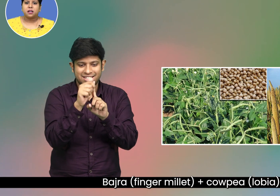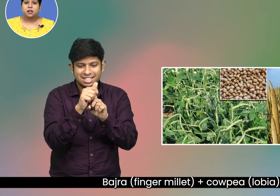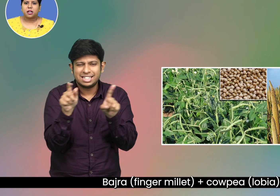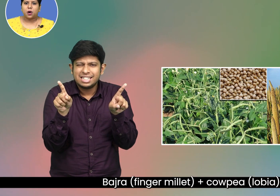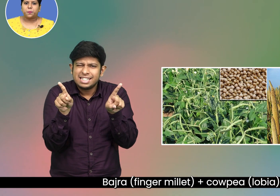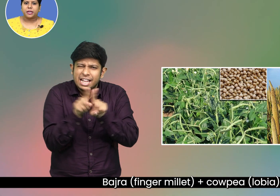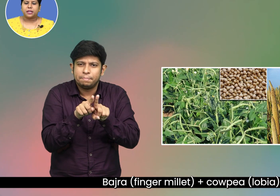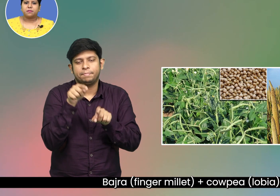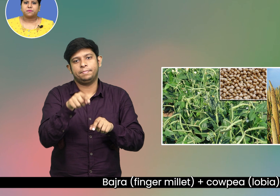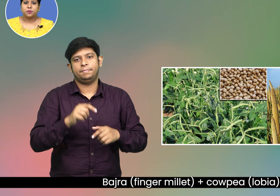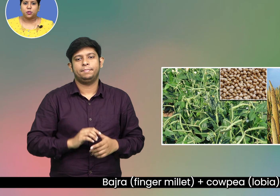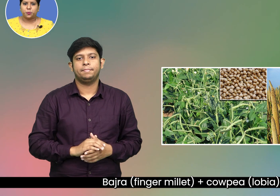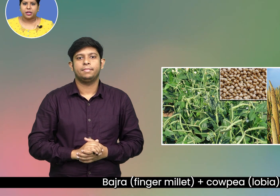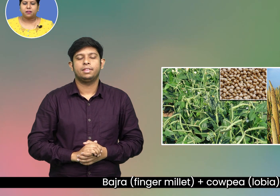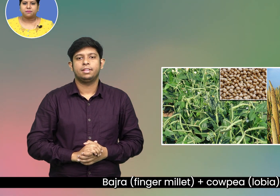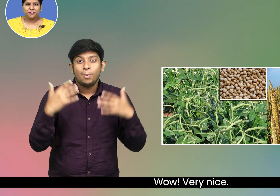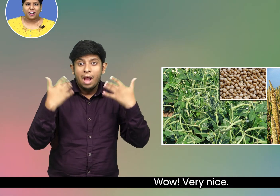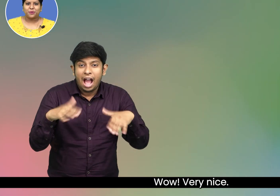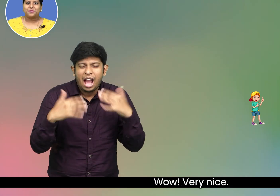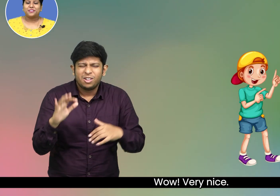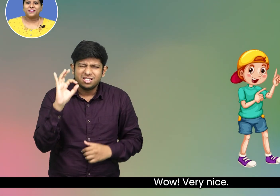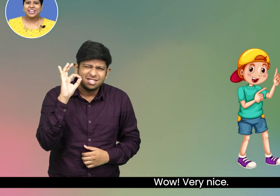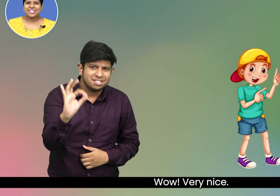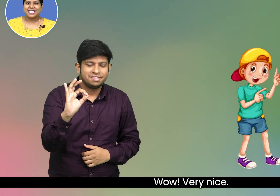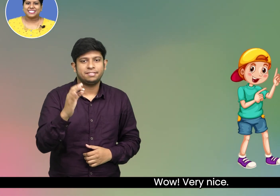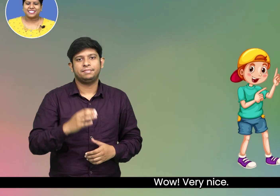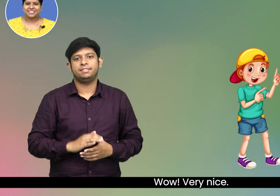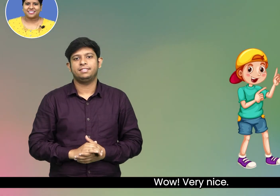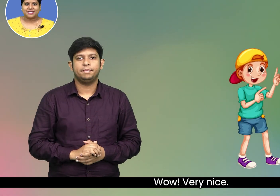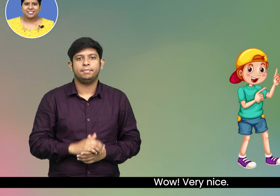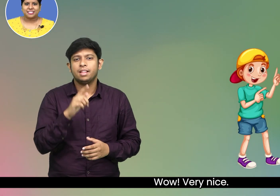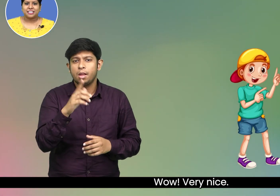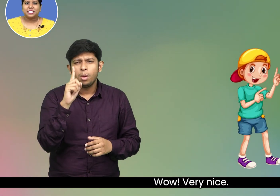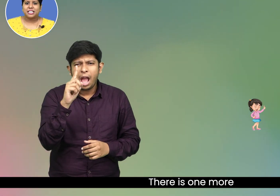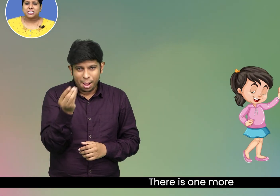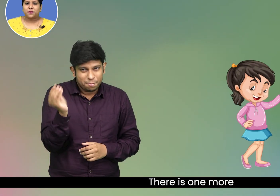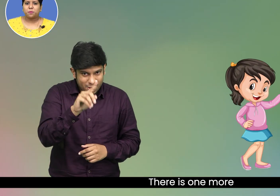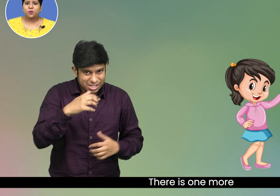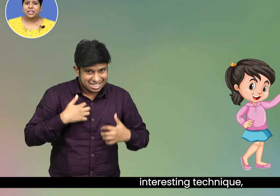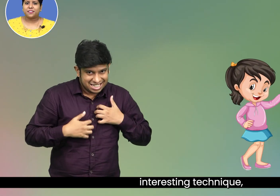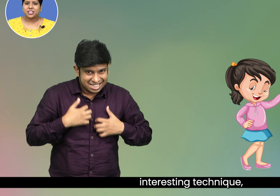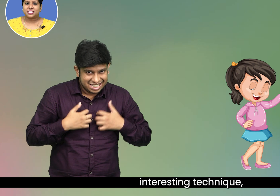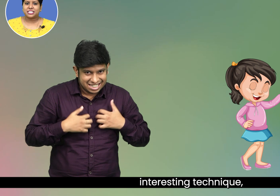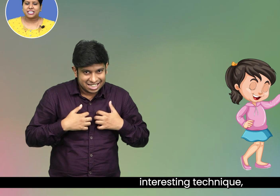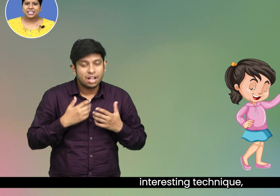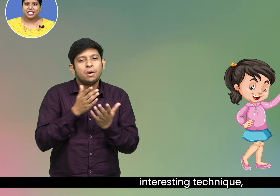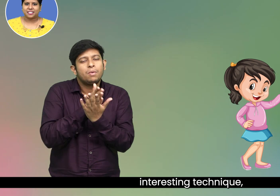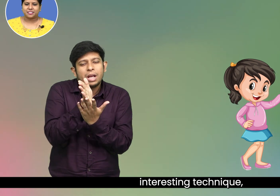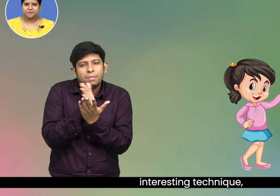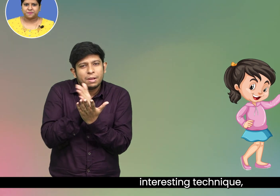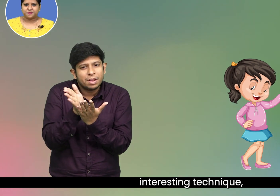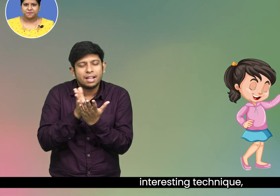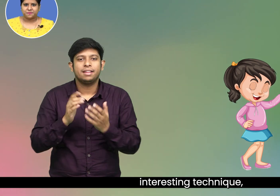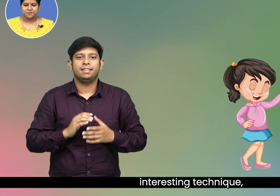plus cowpea, lobia. Wow, very nice. There is one more interesting